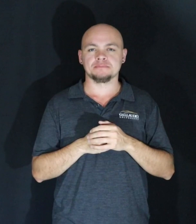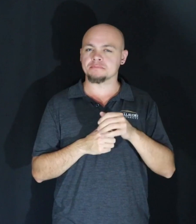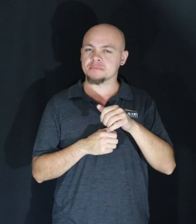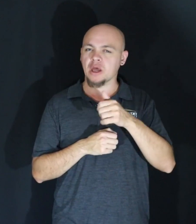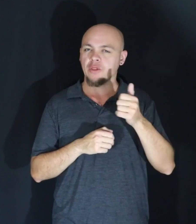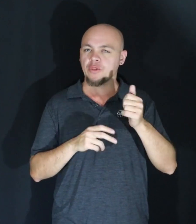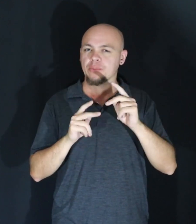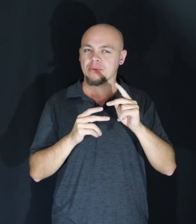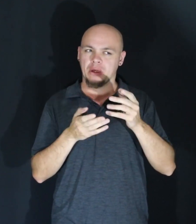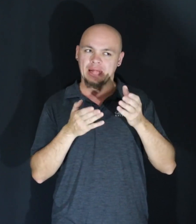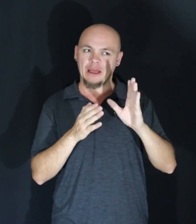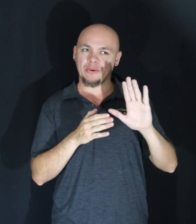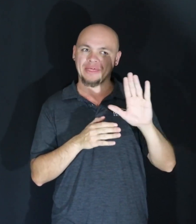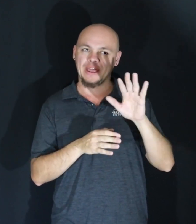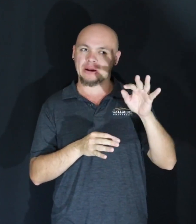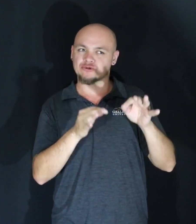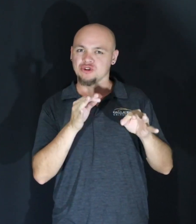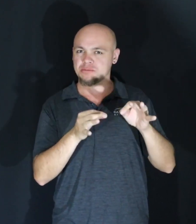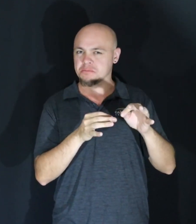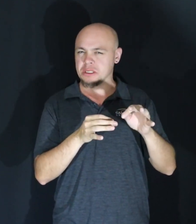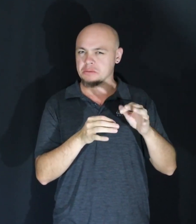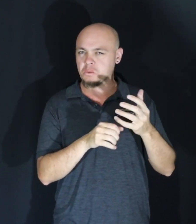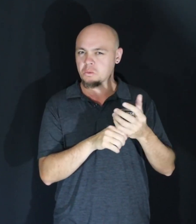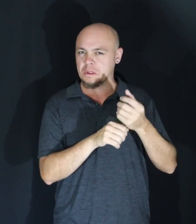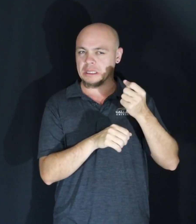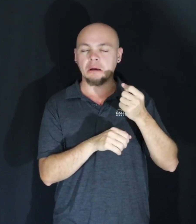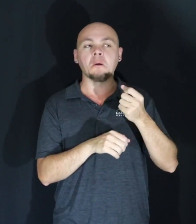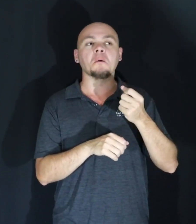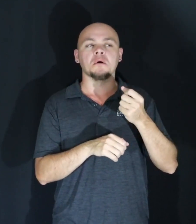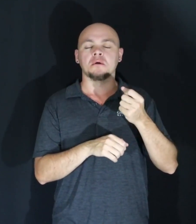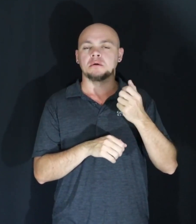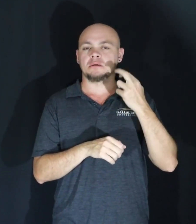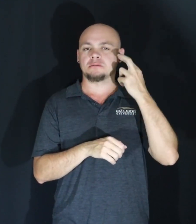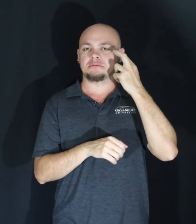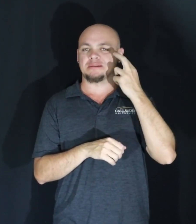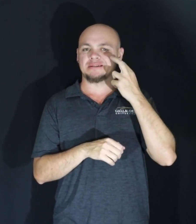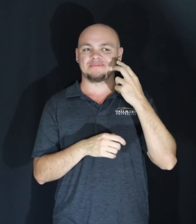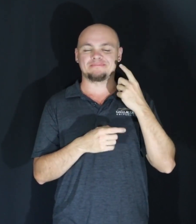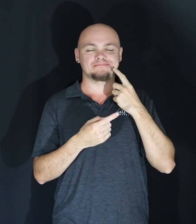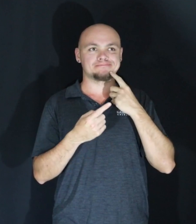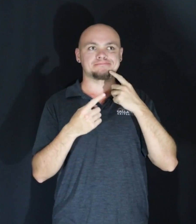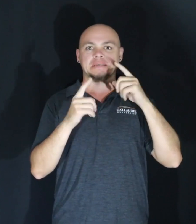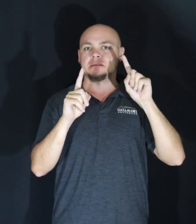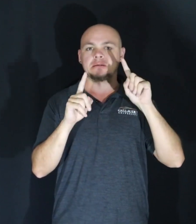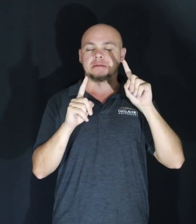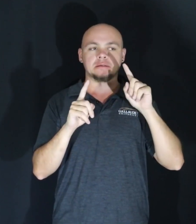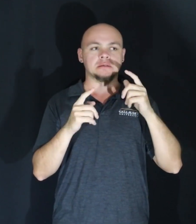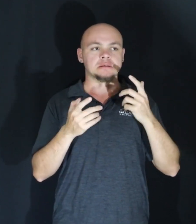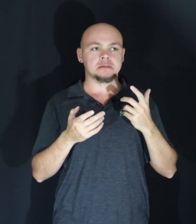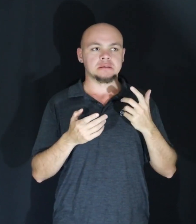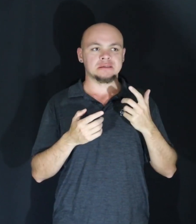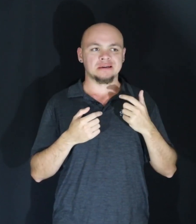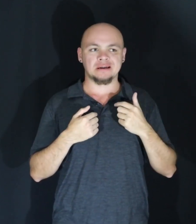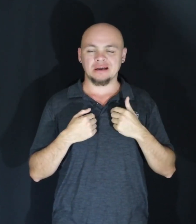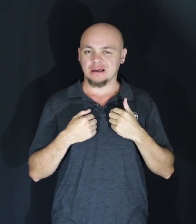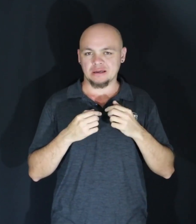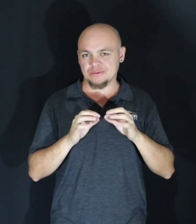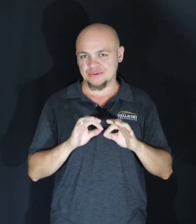worth, I had to finally come to a realization that I wasn't enough. I wasn't